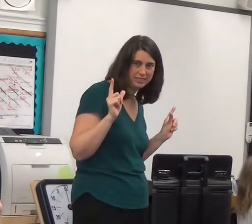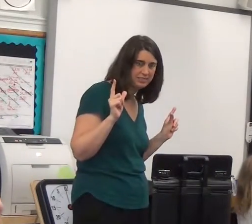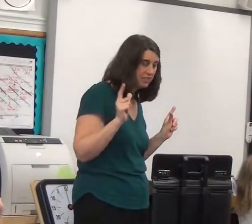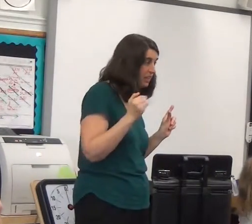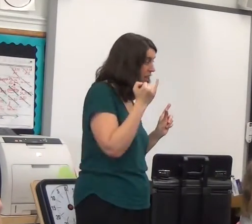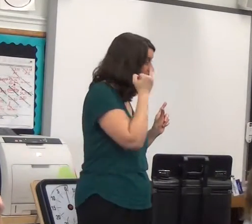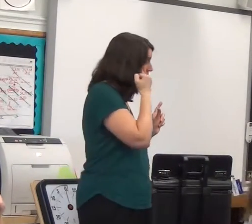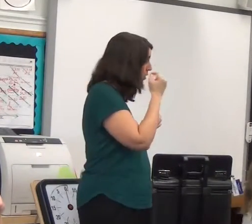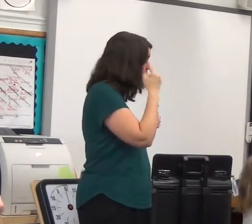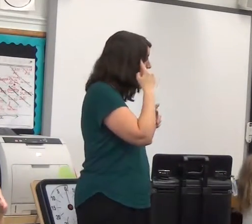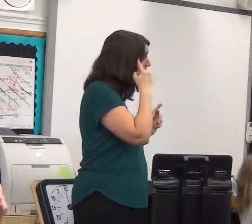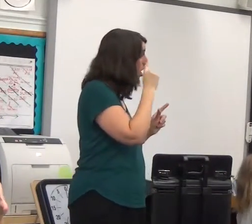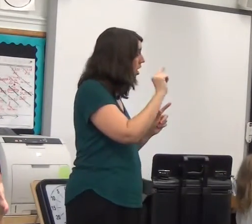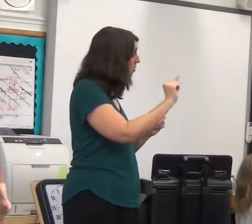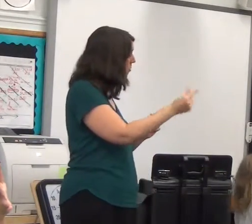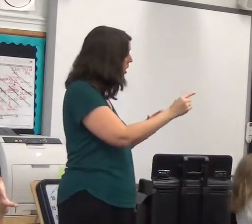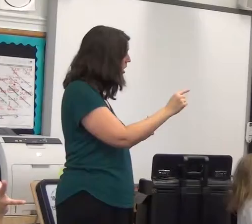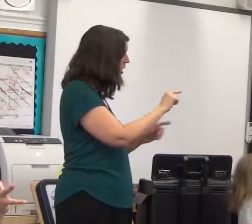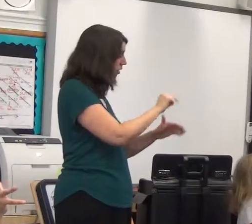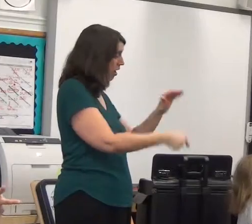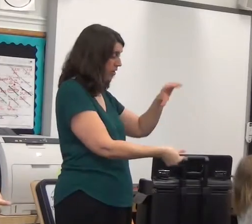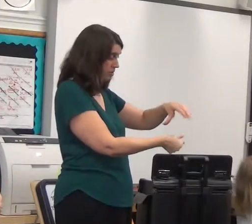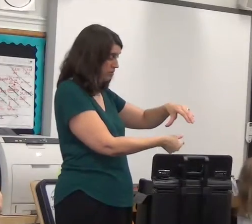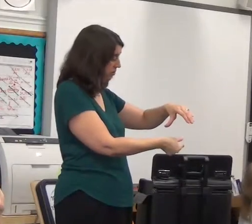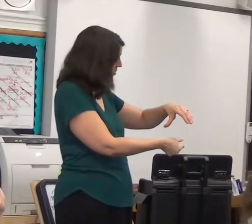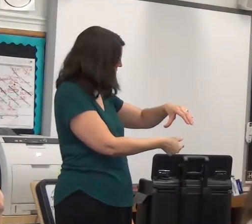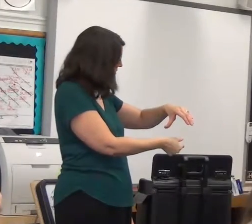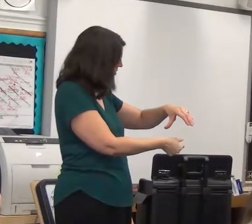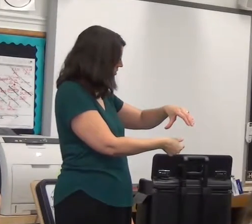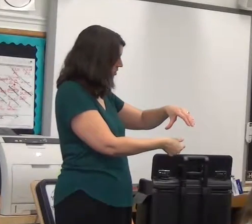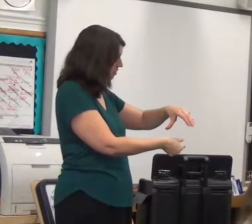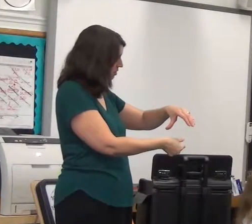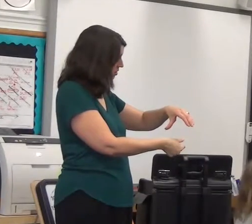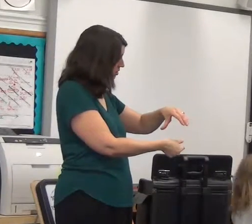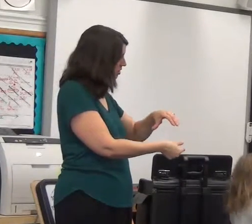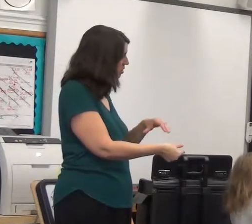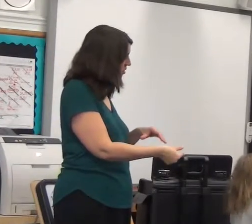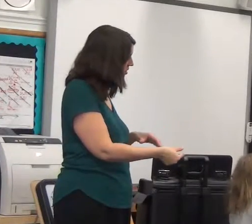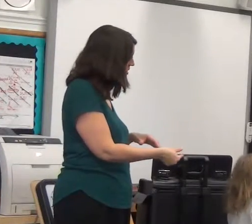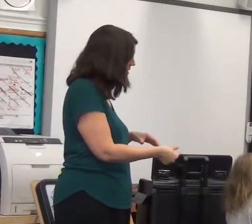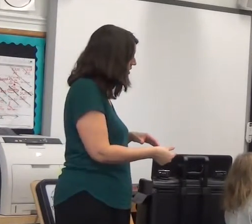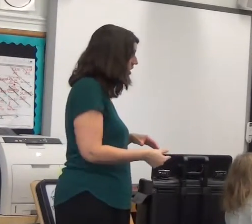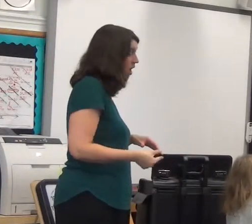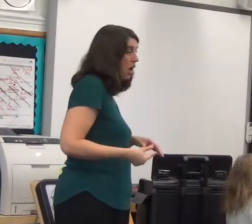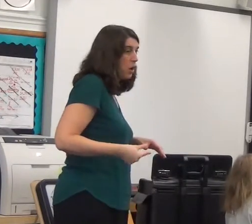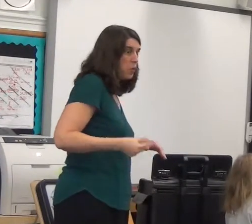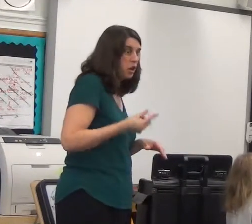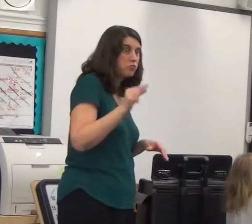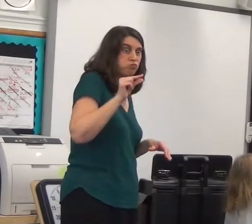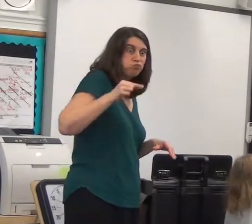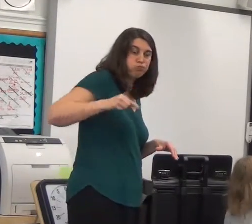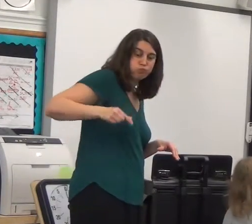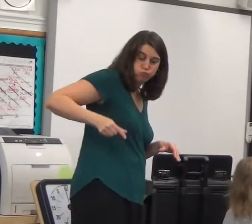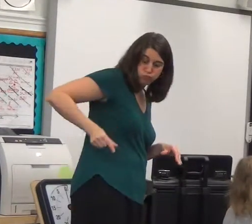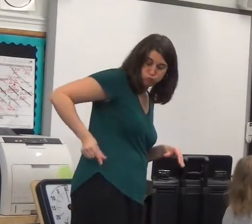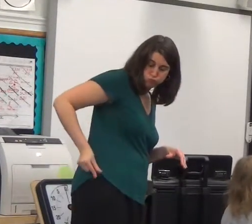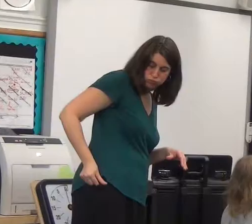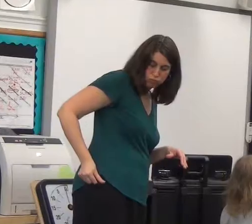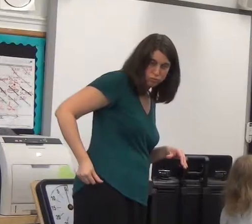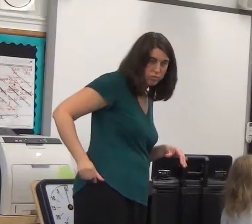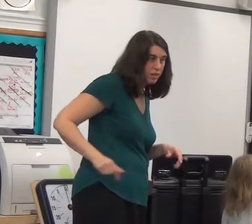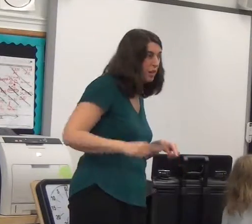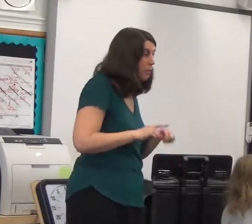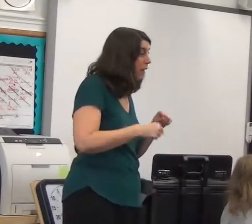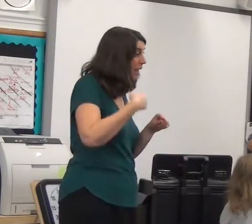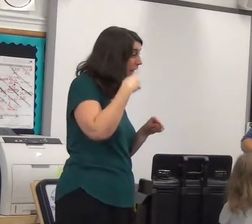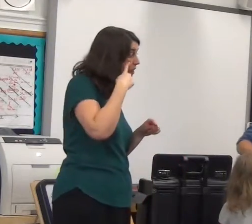thought the ball was going to be underneath the cup, I would have showed you that it was actually inside my pocket. But if we thought